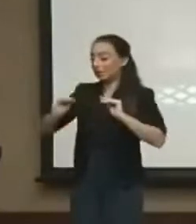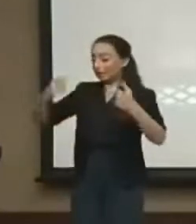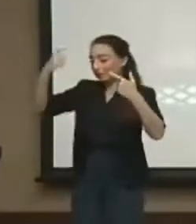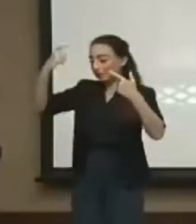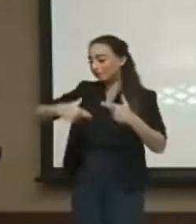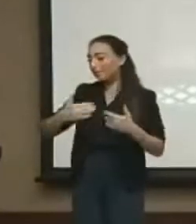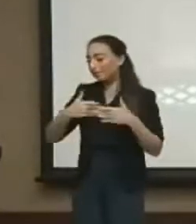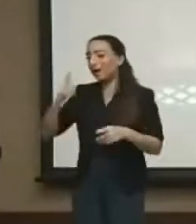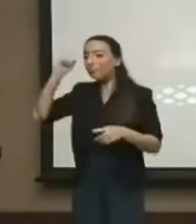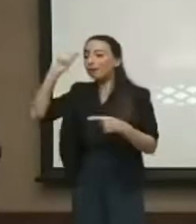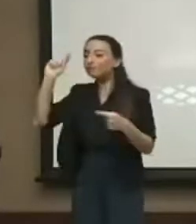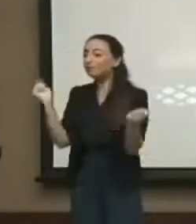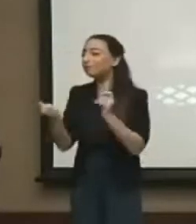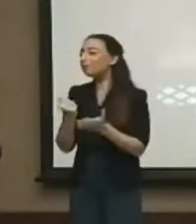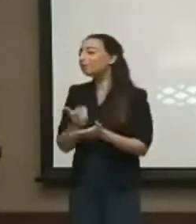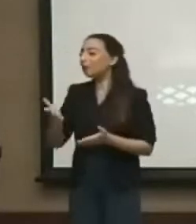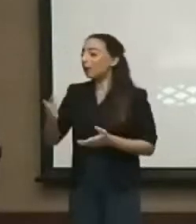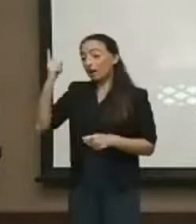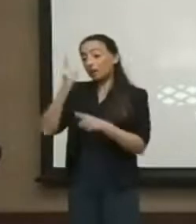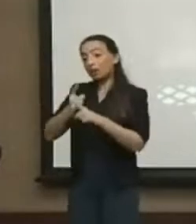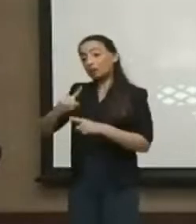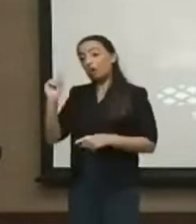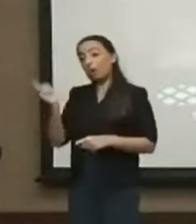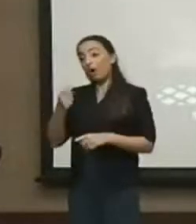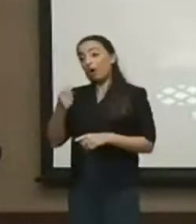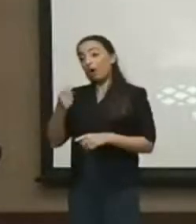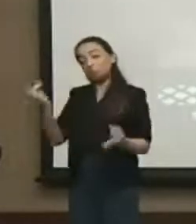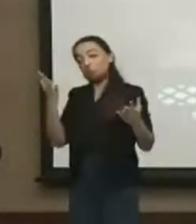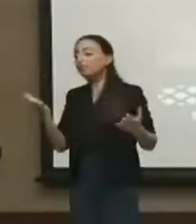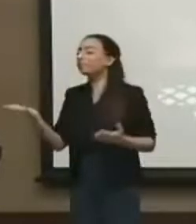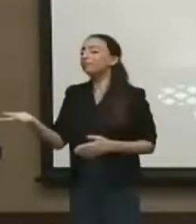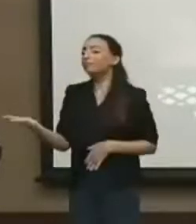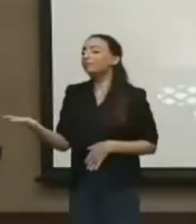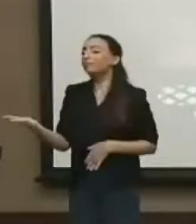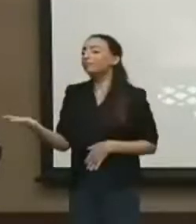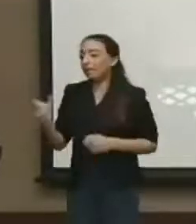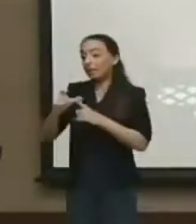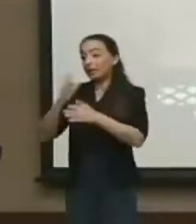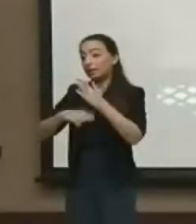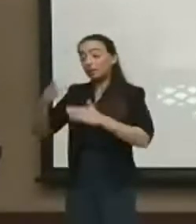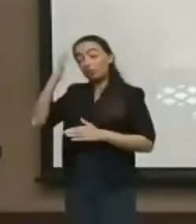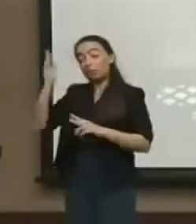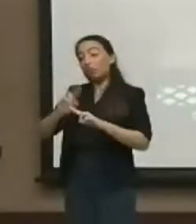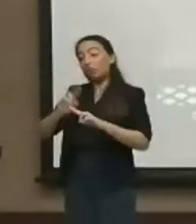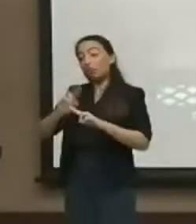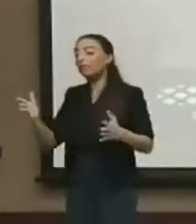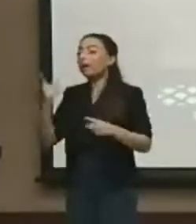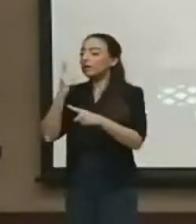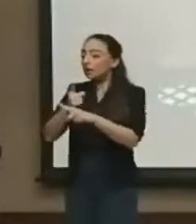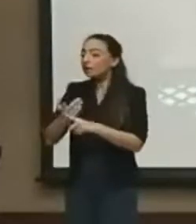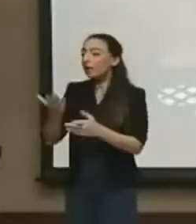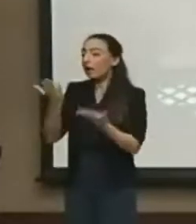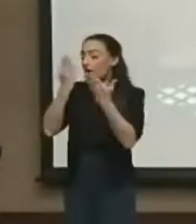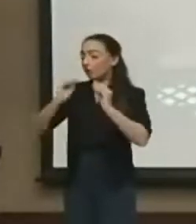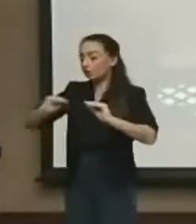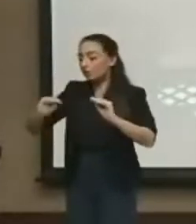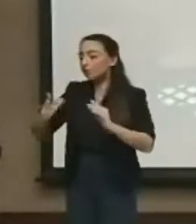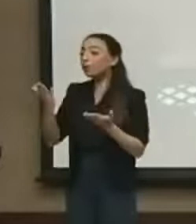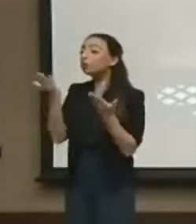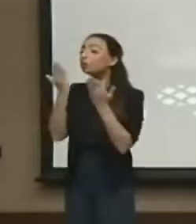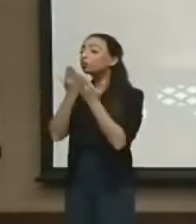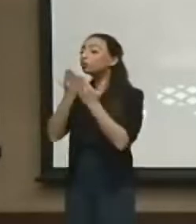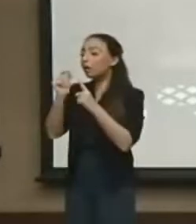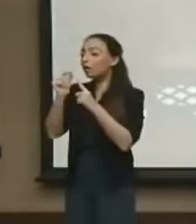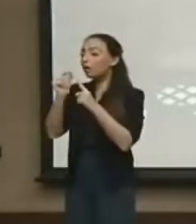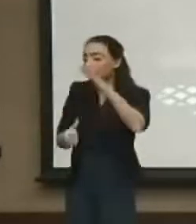changed mindset. Parents, we know, teachers, educators, school managers, we need to